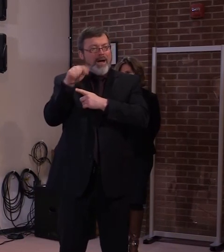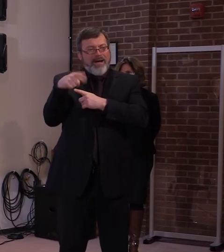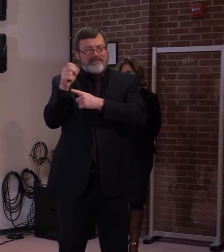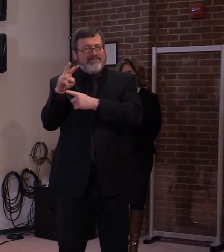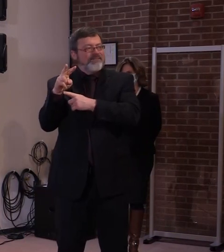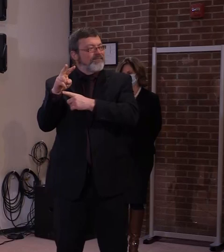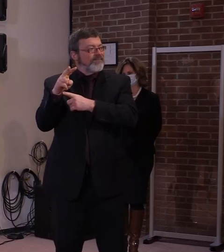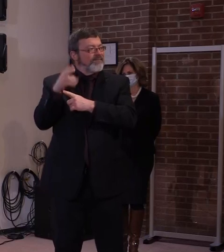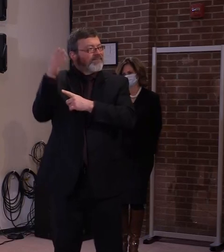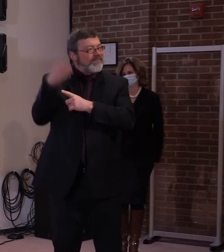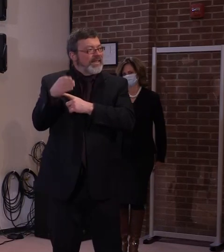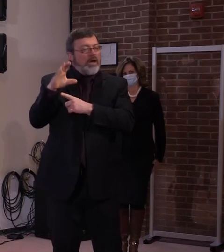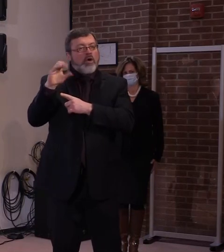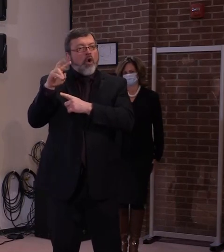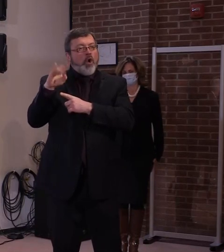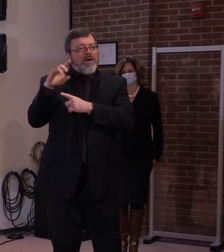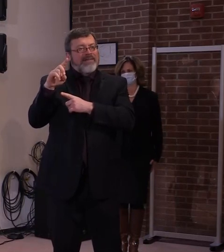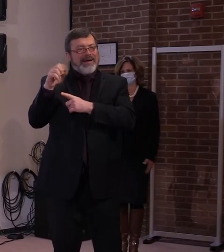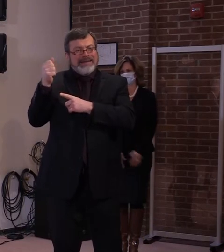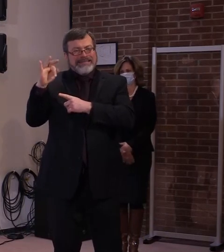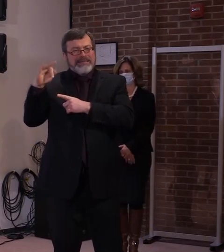healthvermont.gov/COVID-19-positive. You can also call